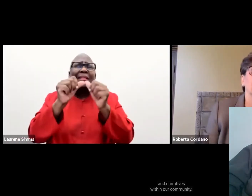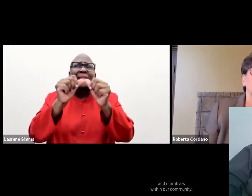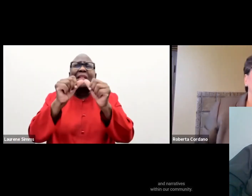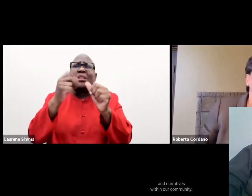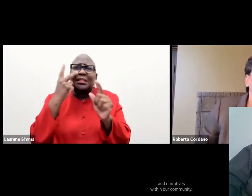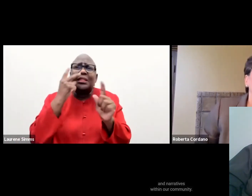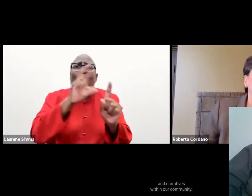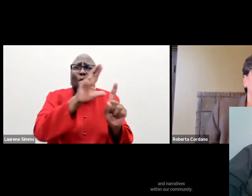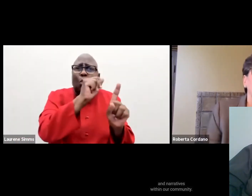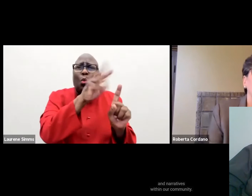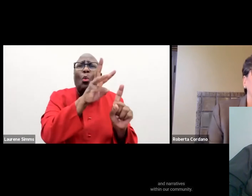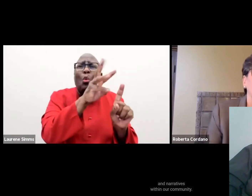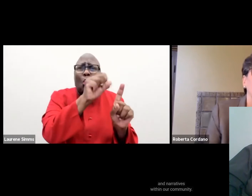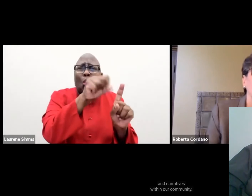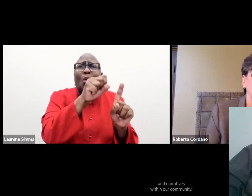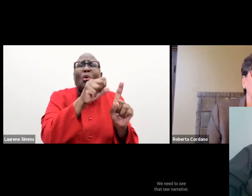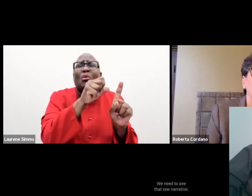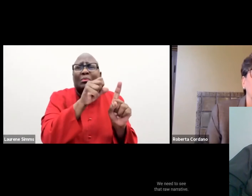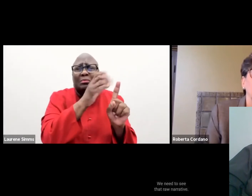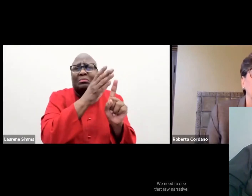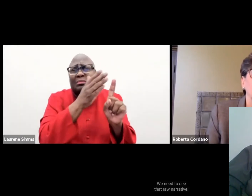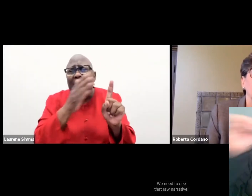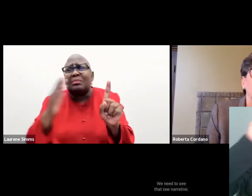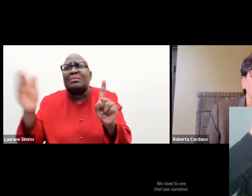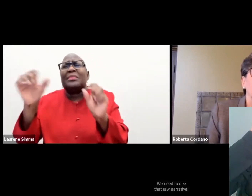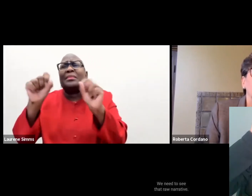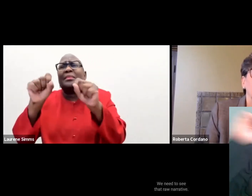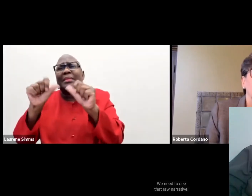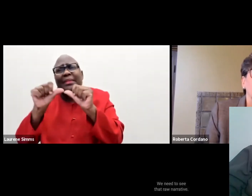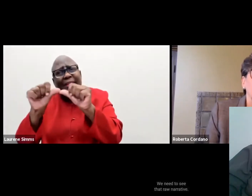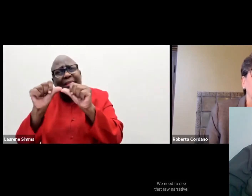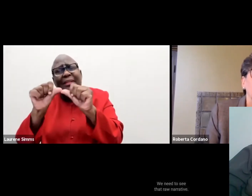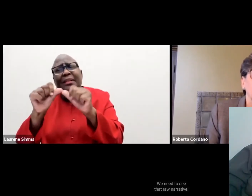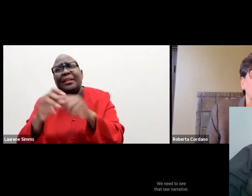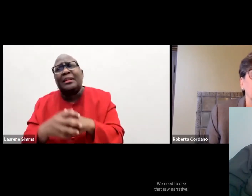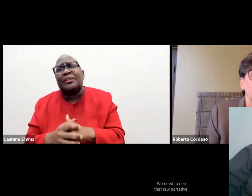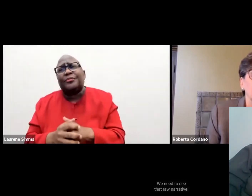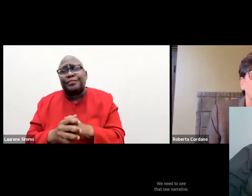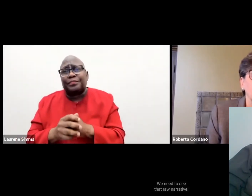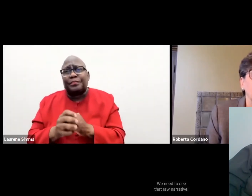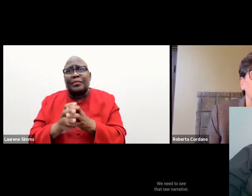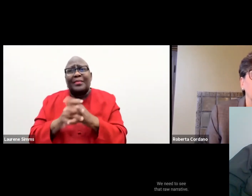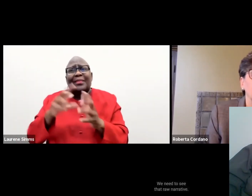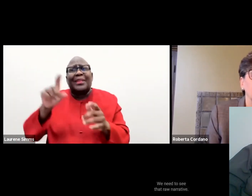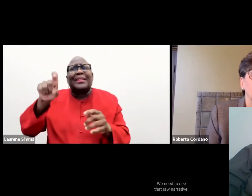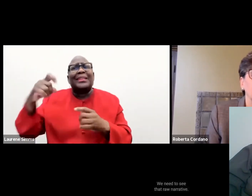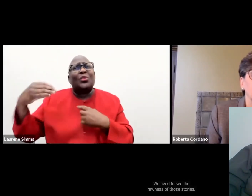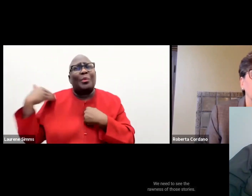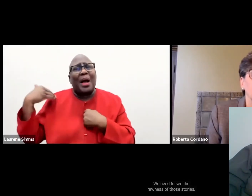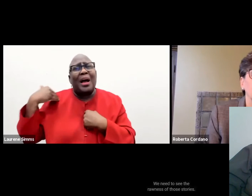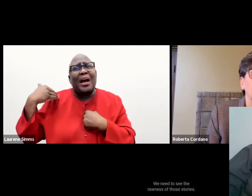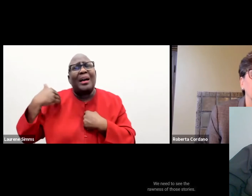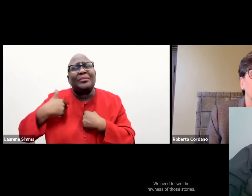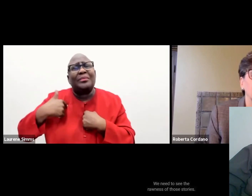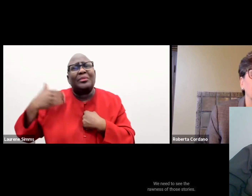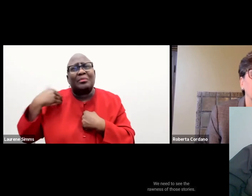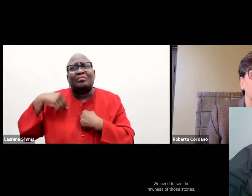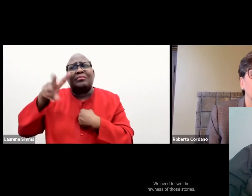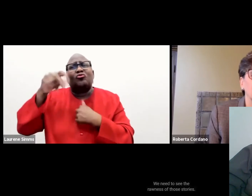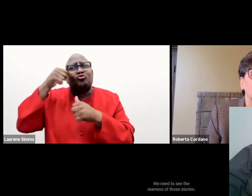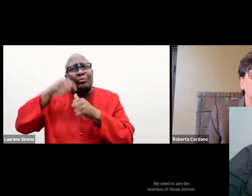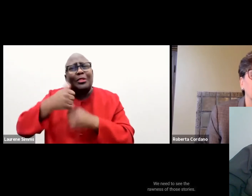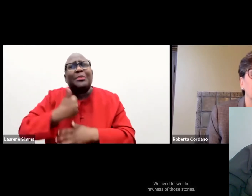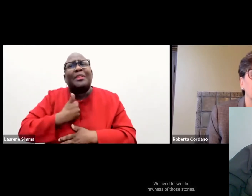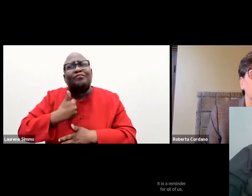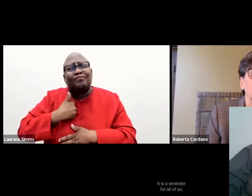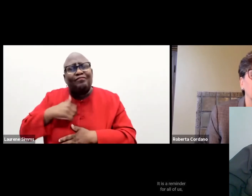disseminating those stories. Those are raw narratives, and we need